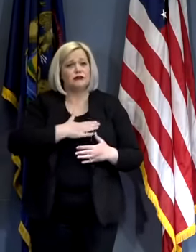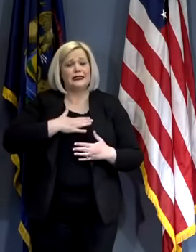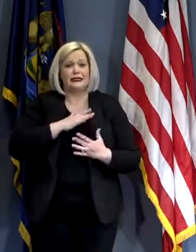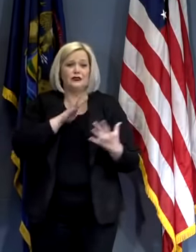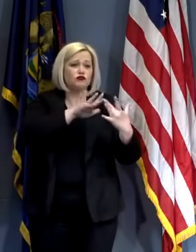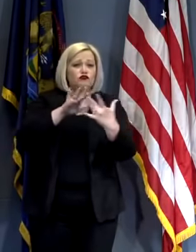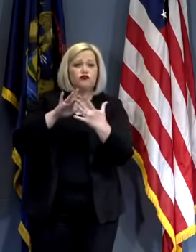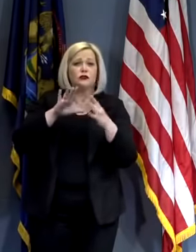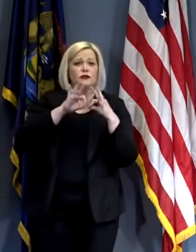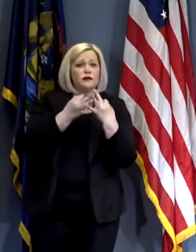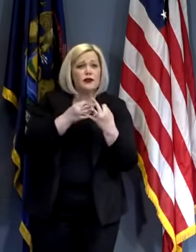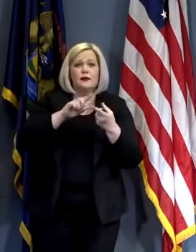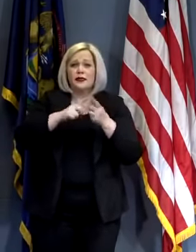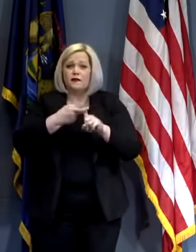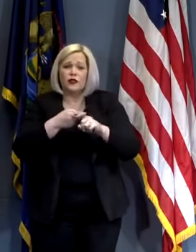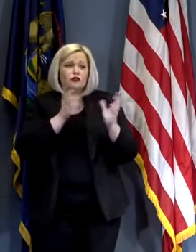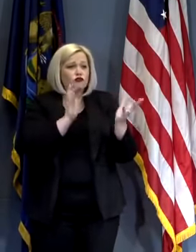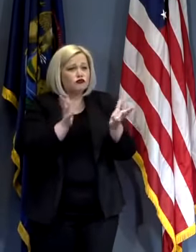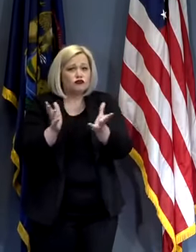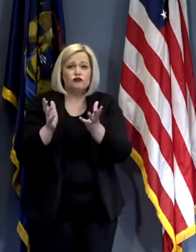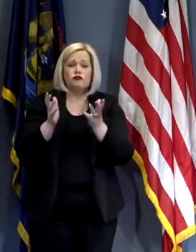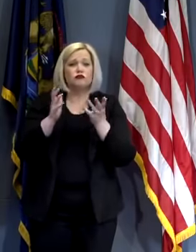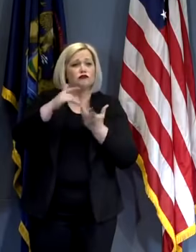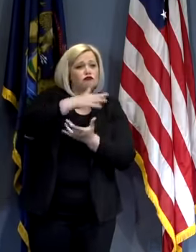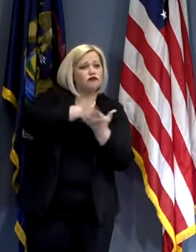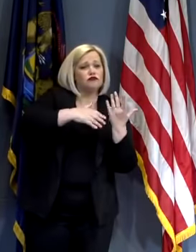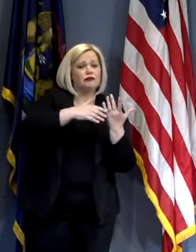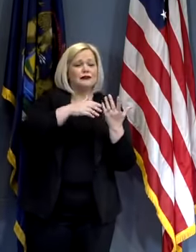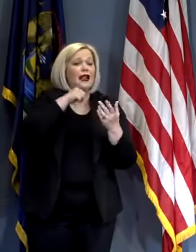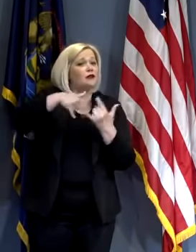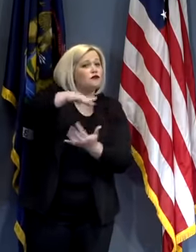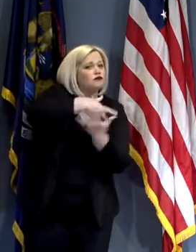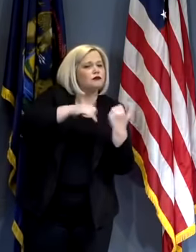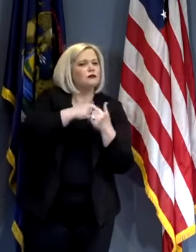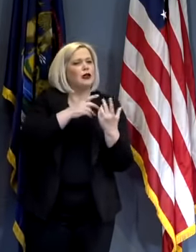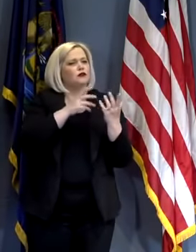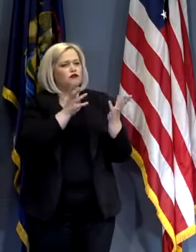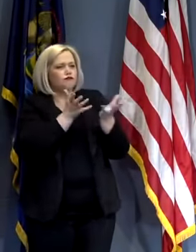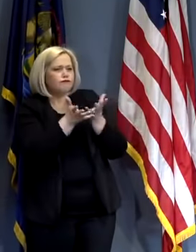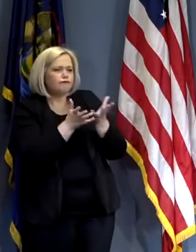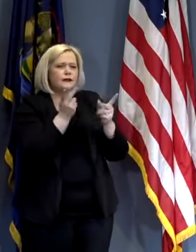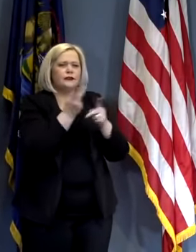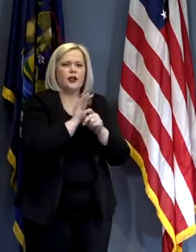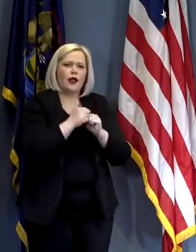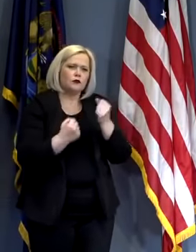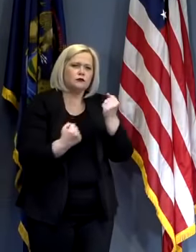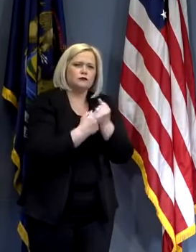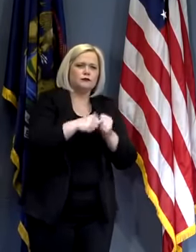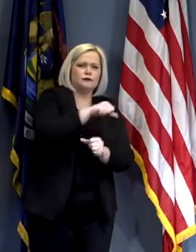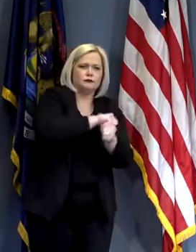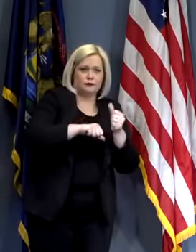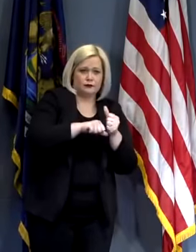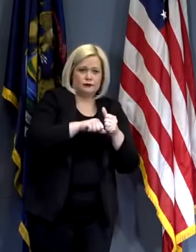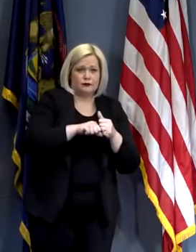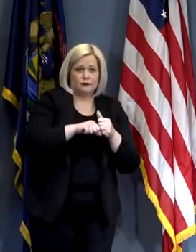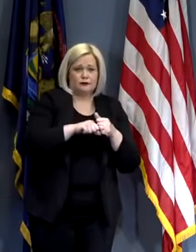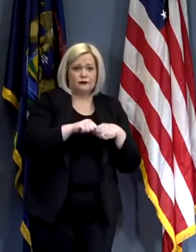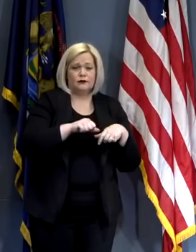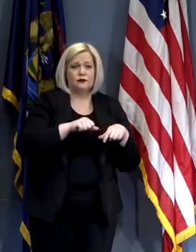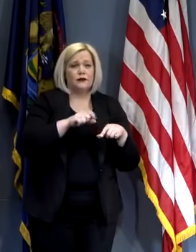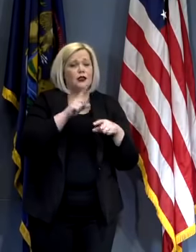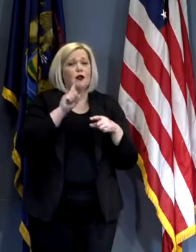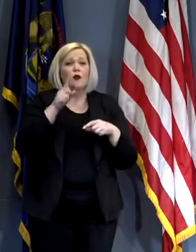out to your friends and family to talk about more about what they need and what you can do to help. Because it's the only way that we can get through